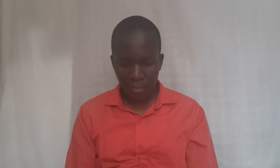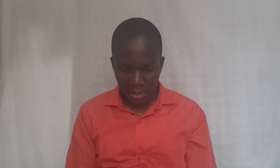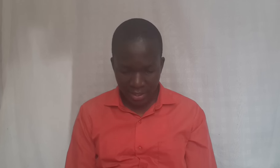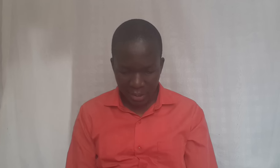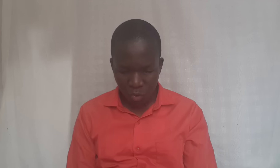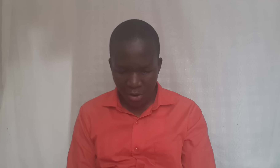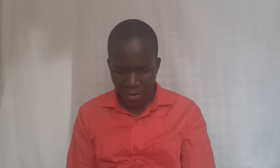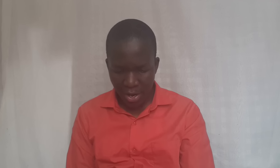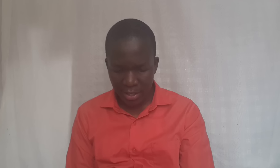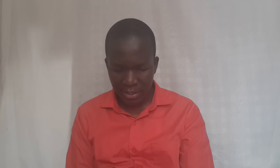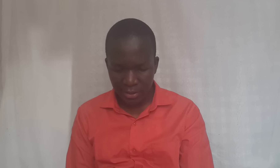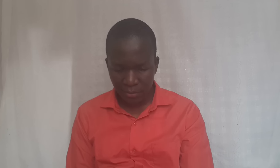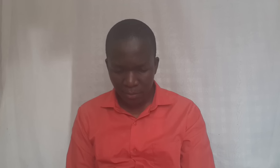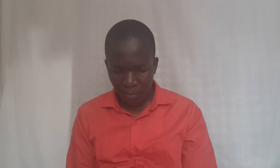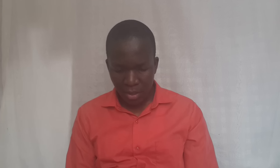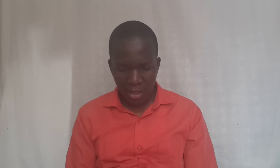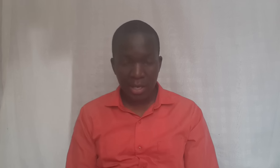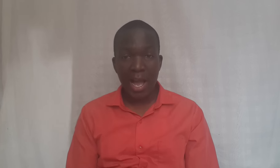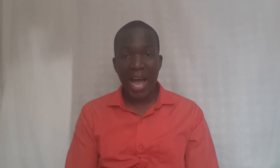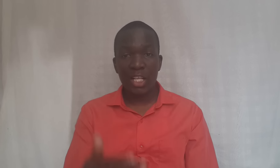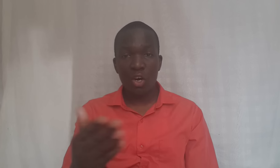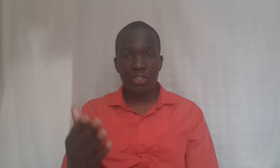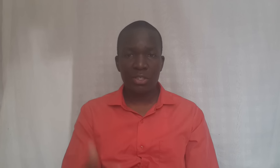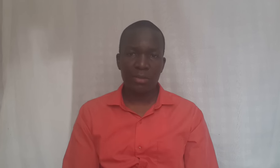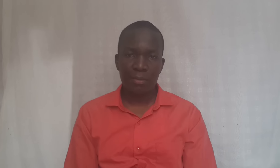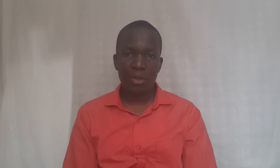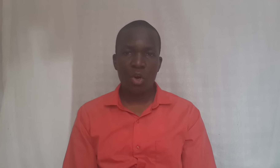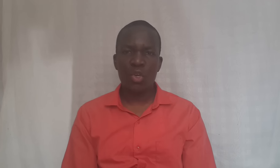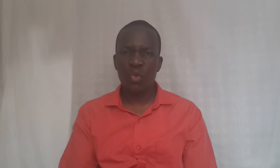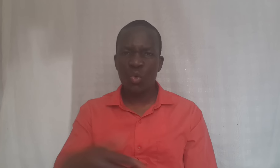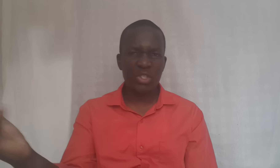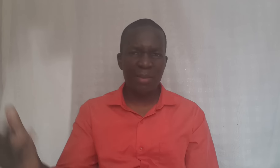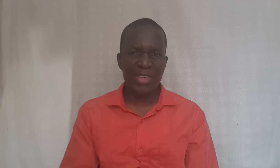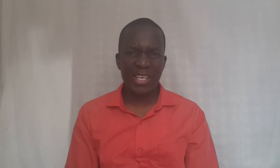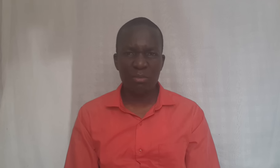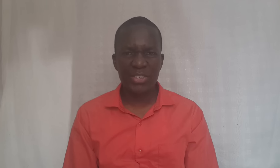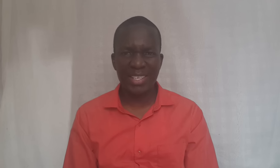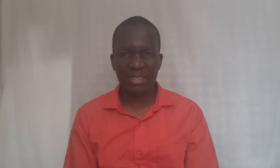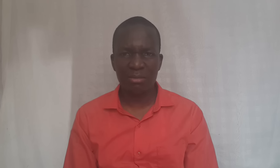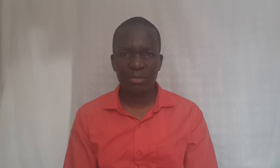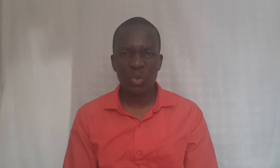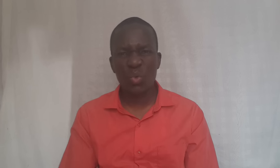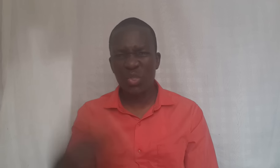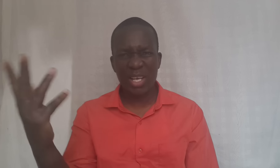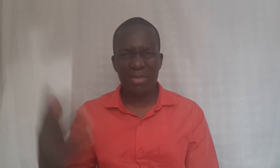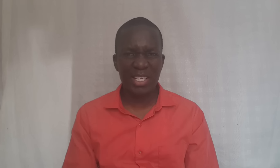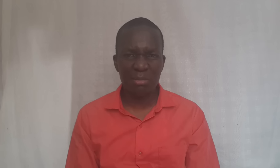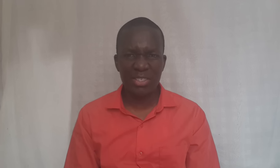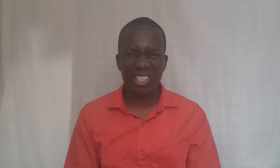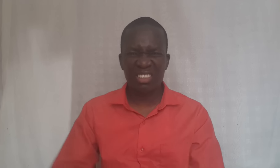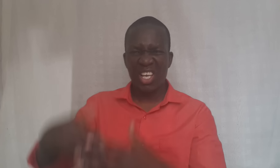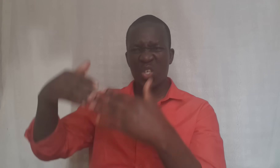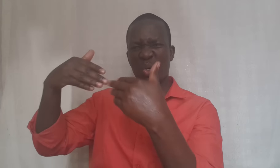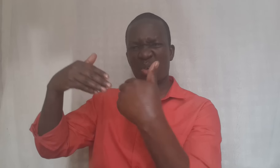The next word here is a loss, or to lose something in business. To lose something in the business. So